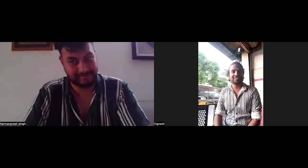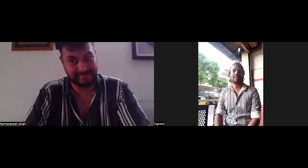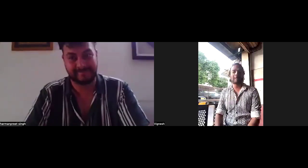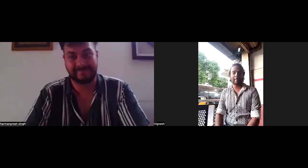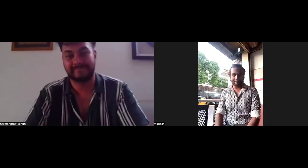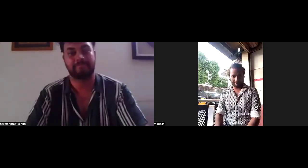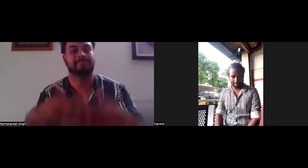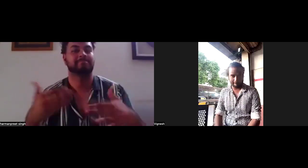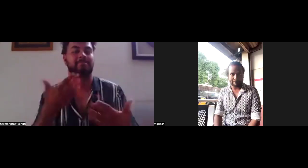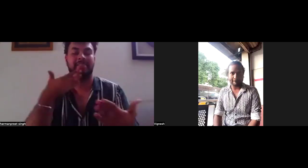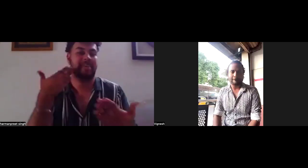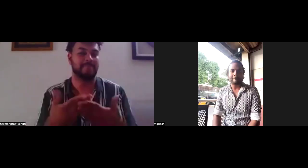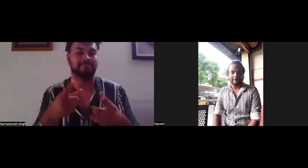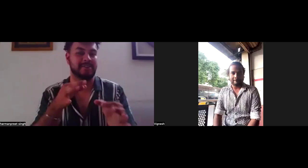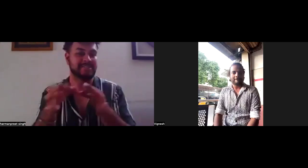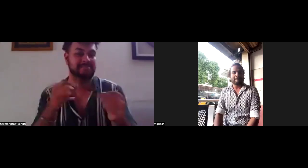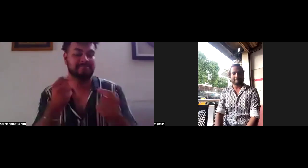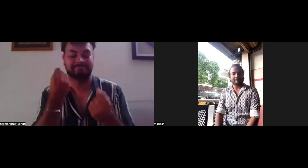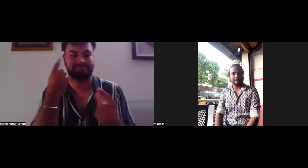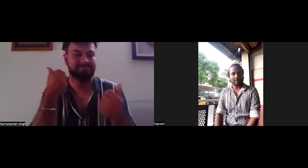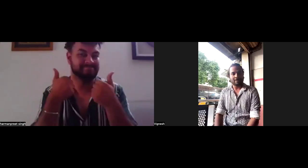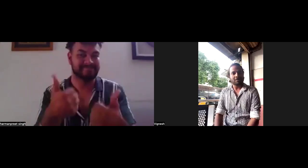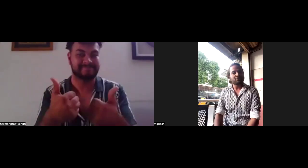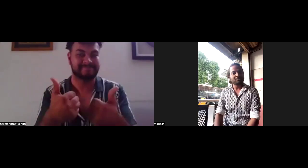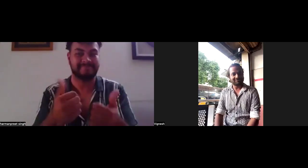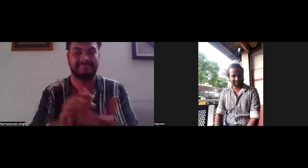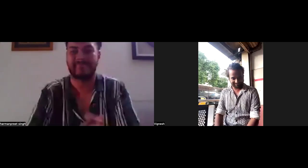just focusing on how people can have a better life and better future.